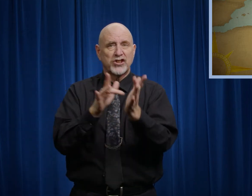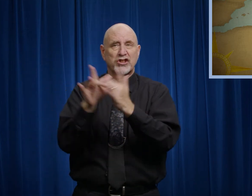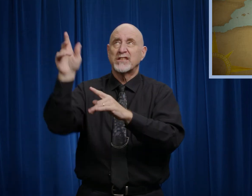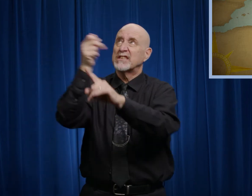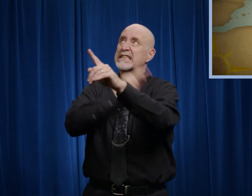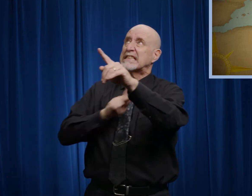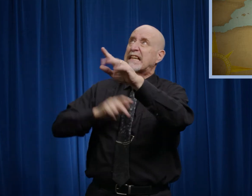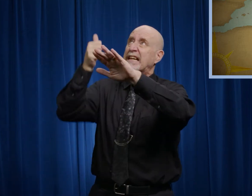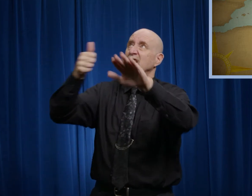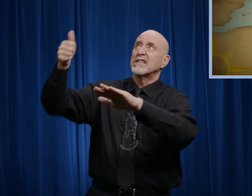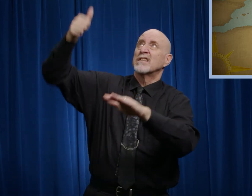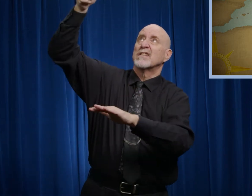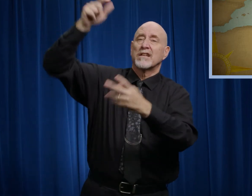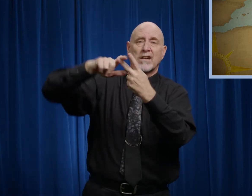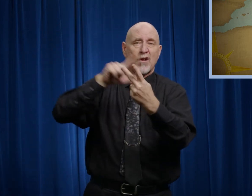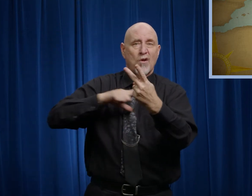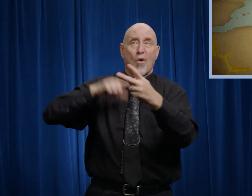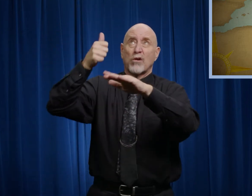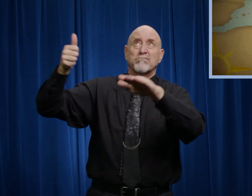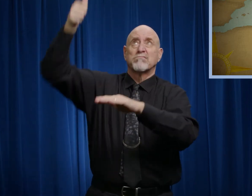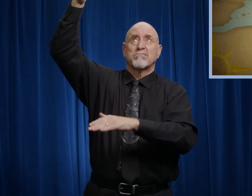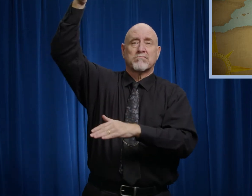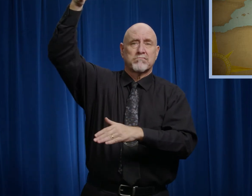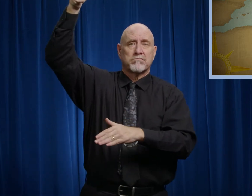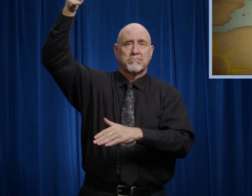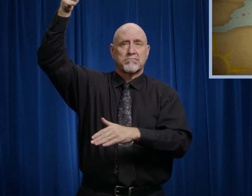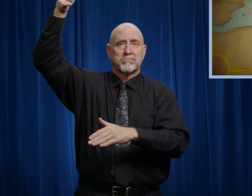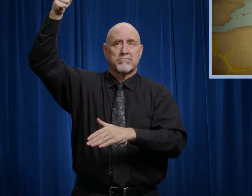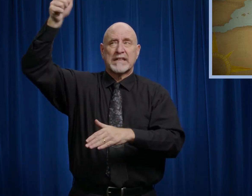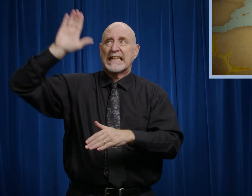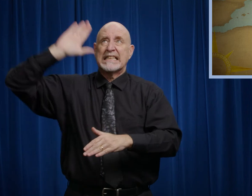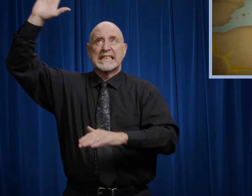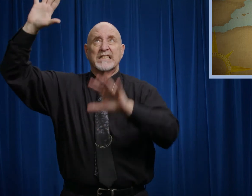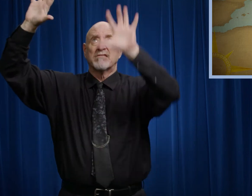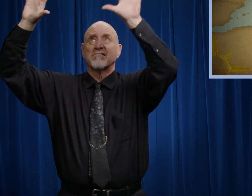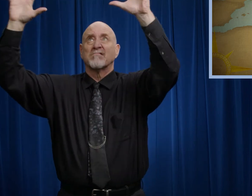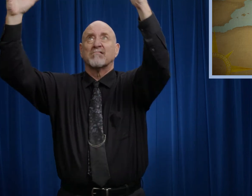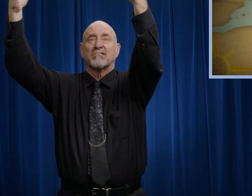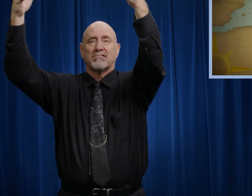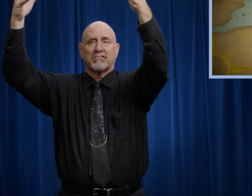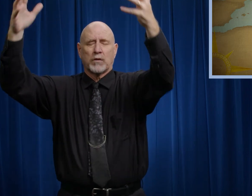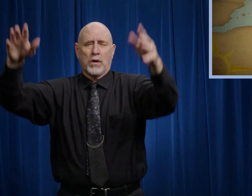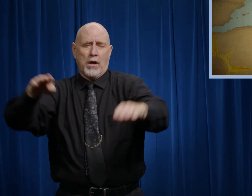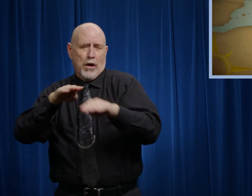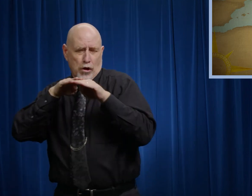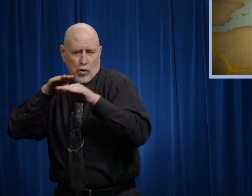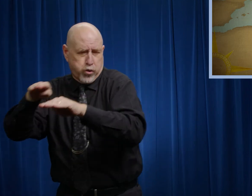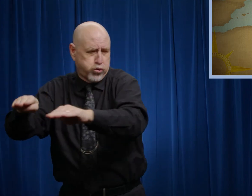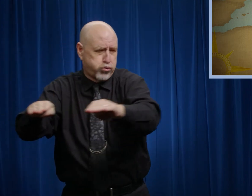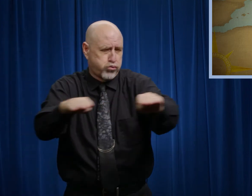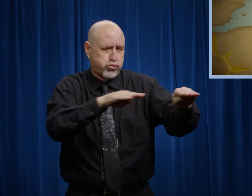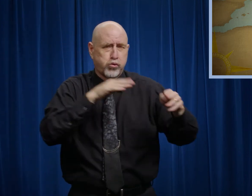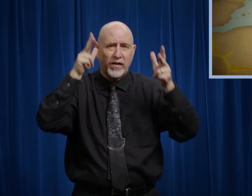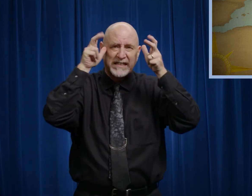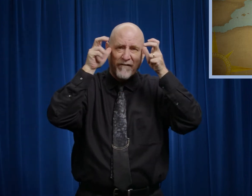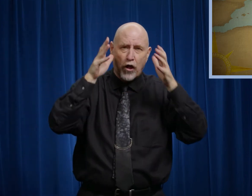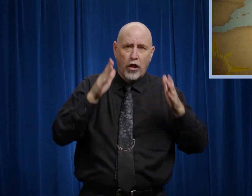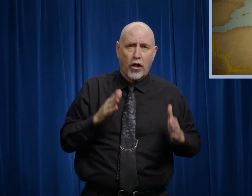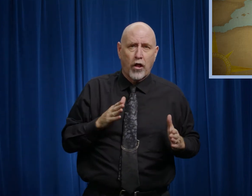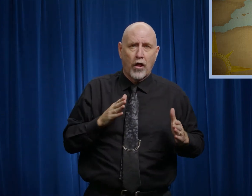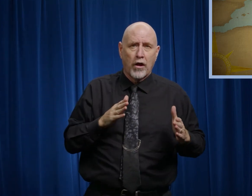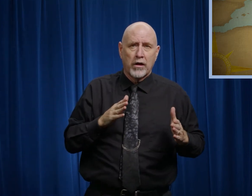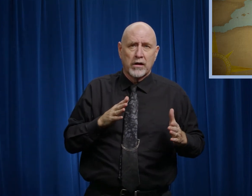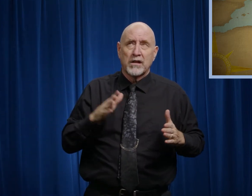Jesus, the King of Kings and the Lord of Lords, marshals his forces and annihilates the